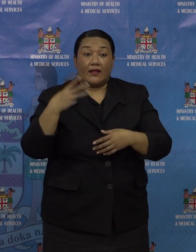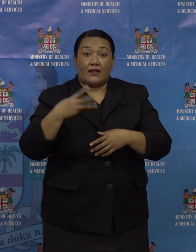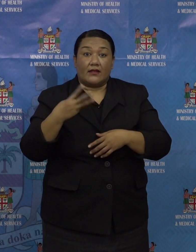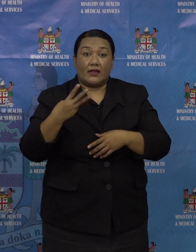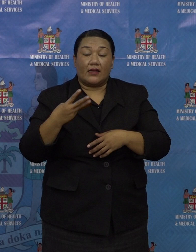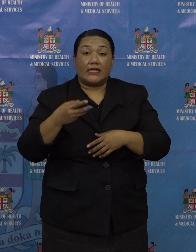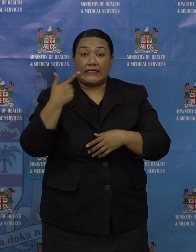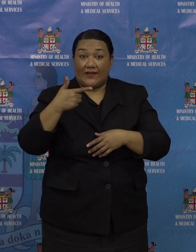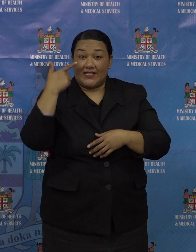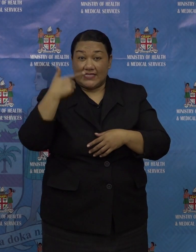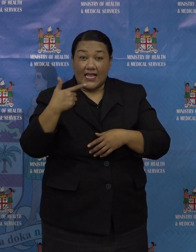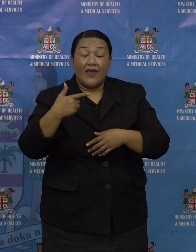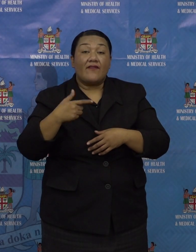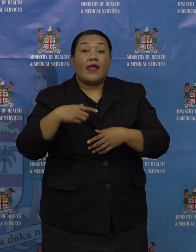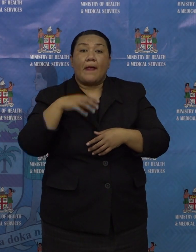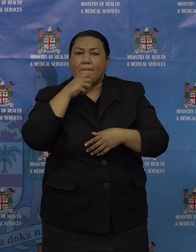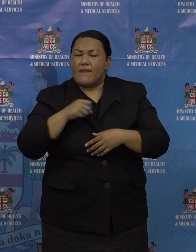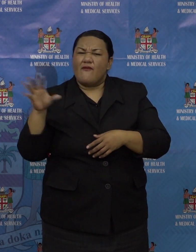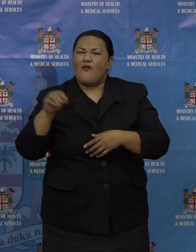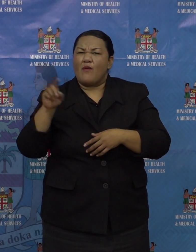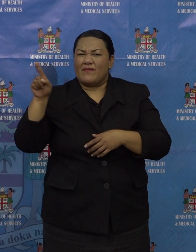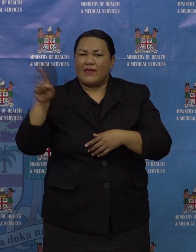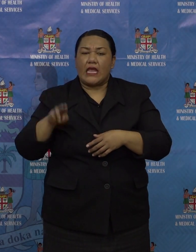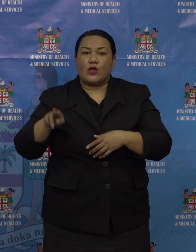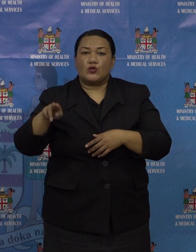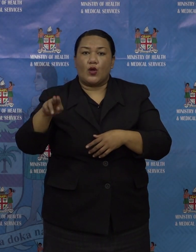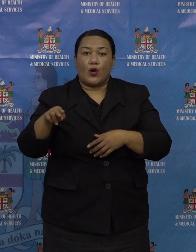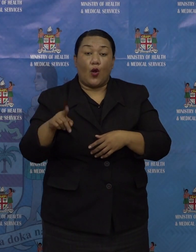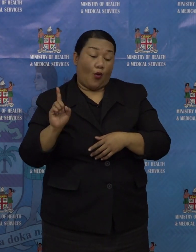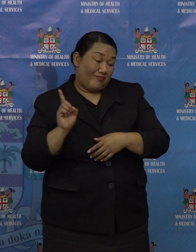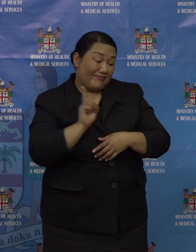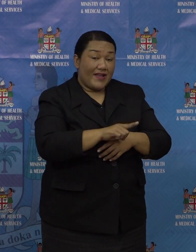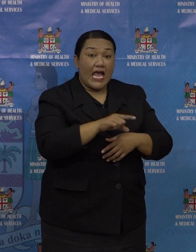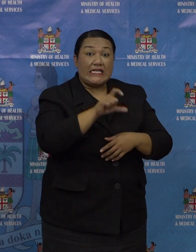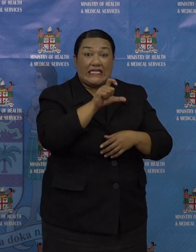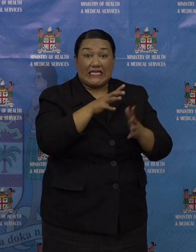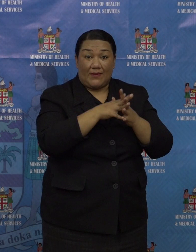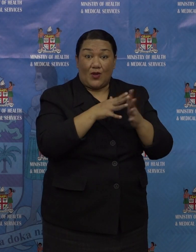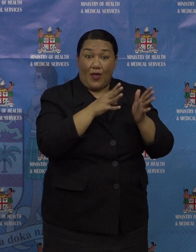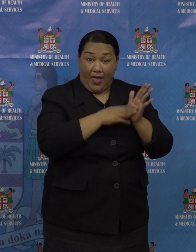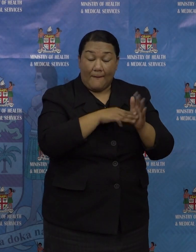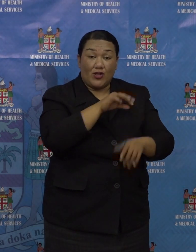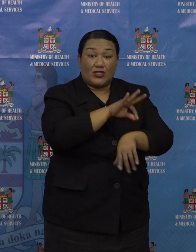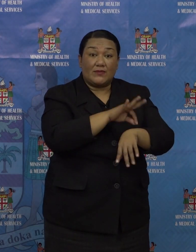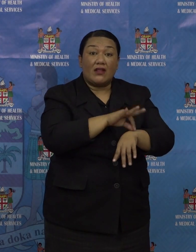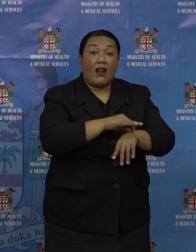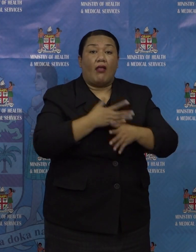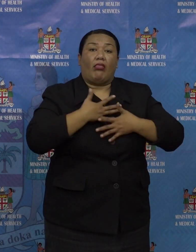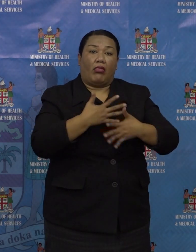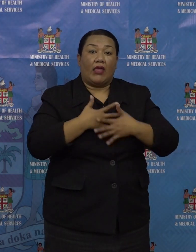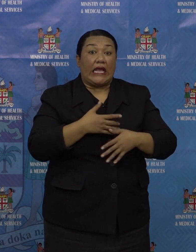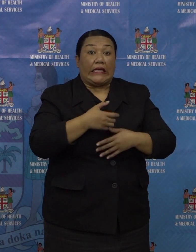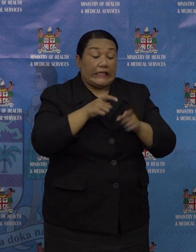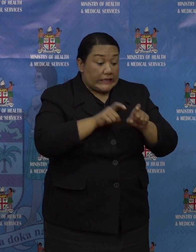is a 77-year-old man from Nosori. He presented to the CWM hospital in severe respiratory distress. He died 6 days